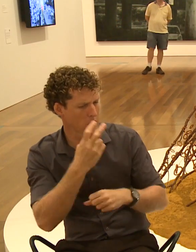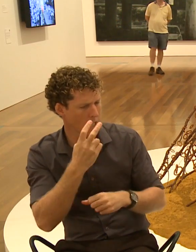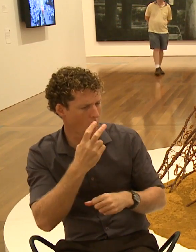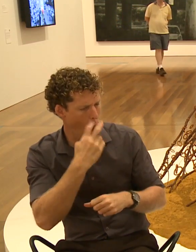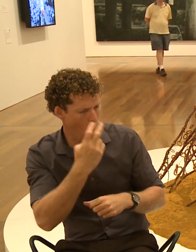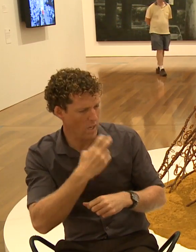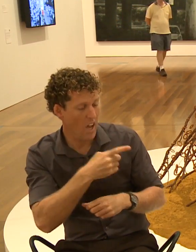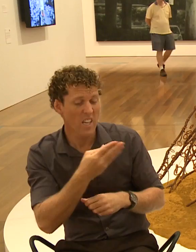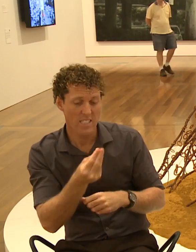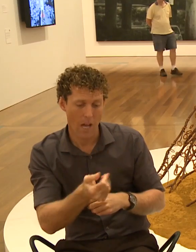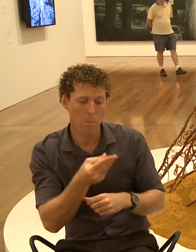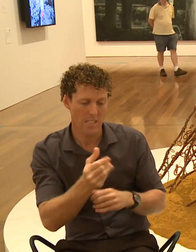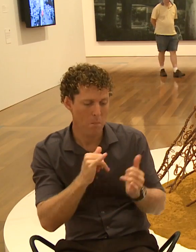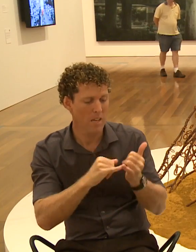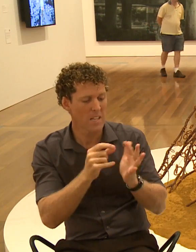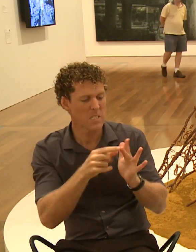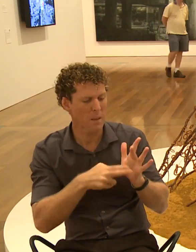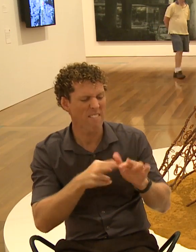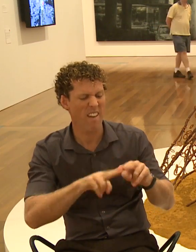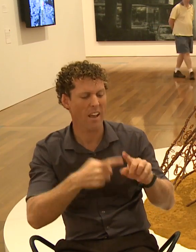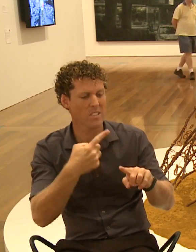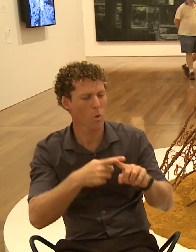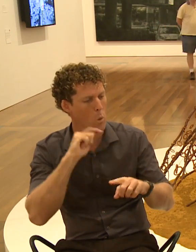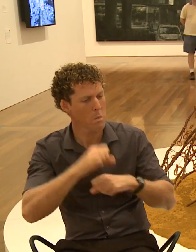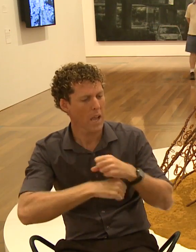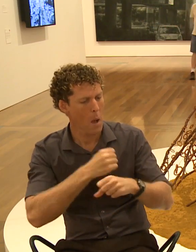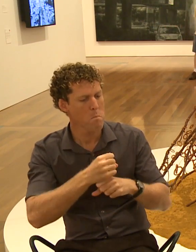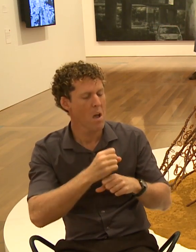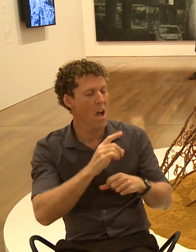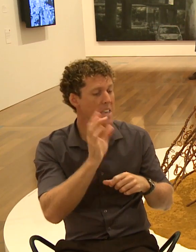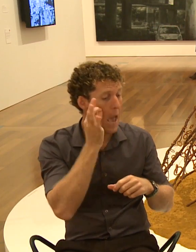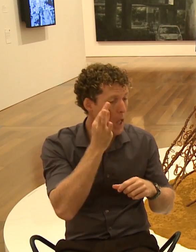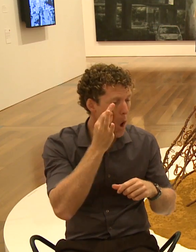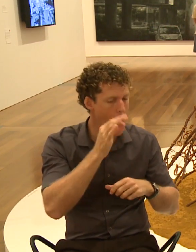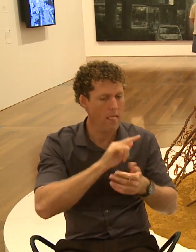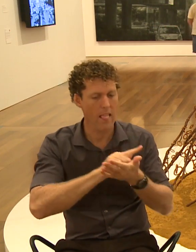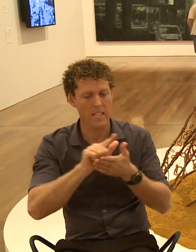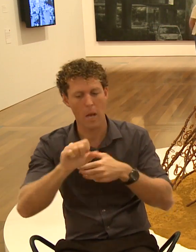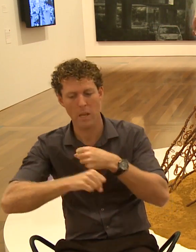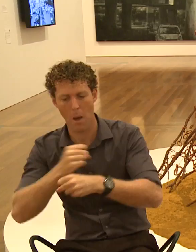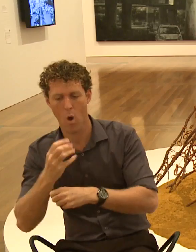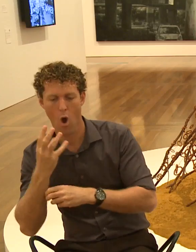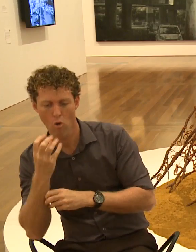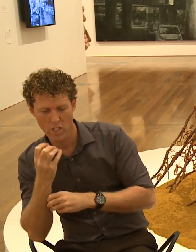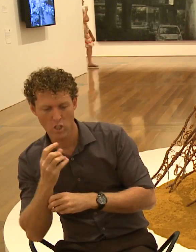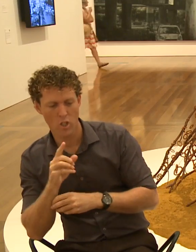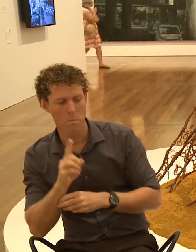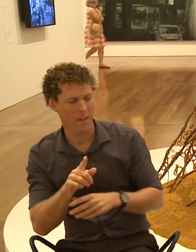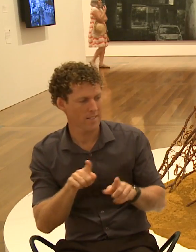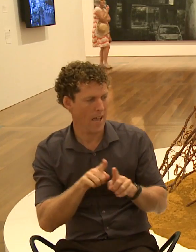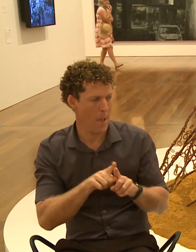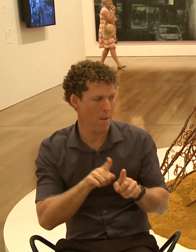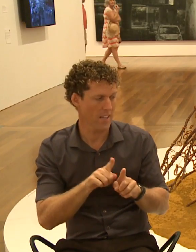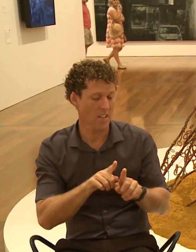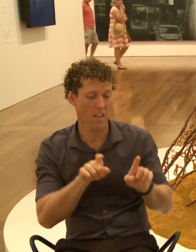Some do. Some will go the yellowy into the orangey colour, but then as they